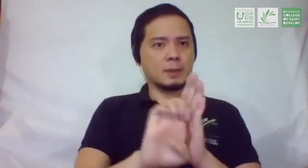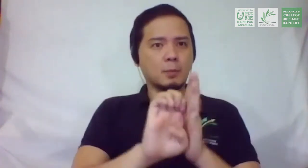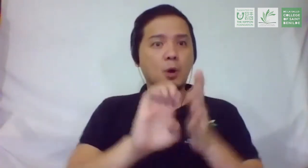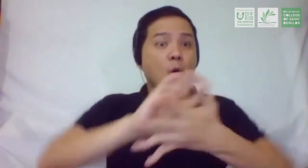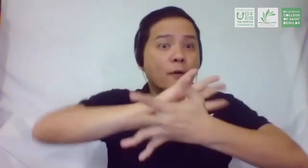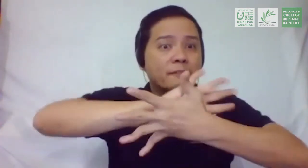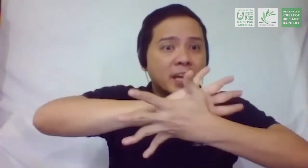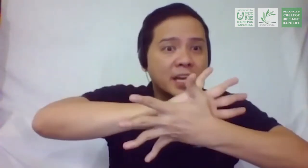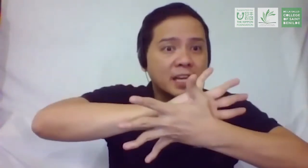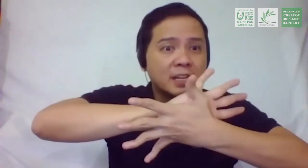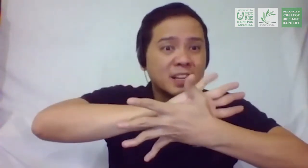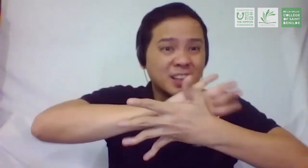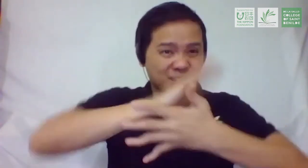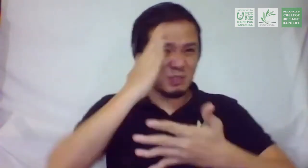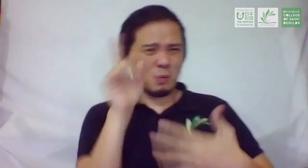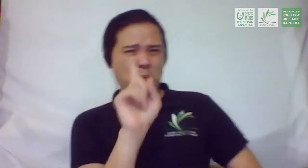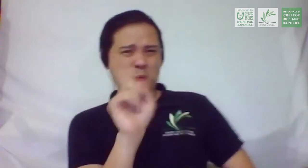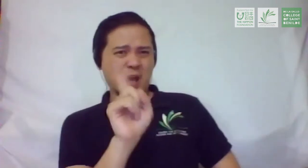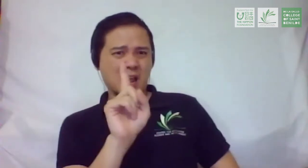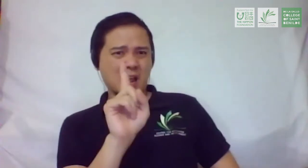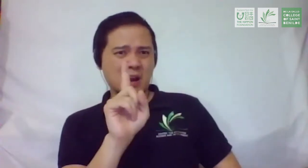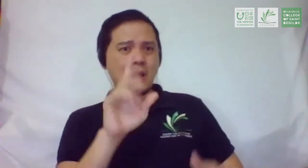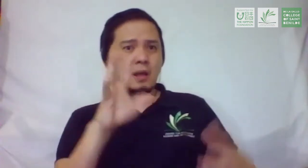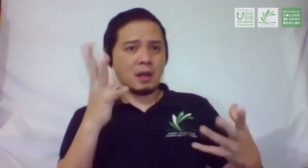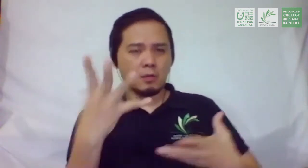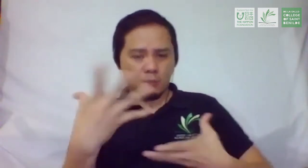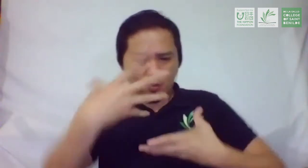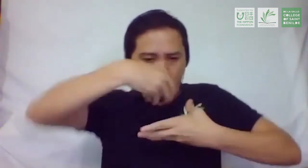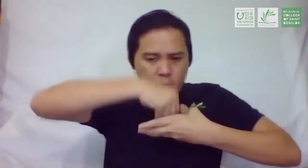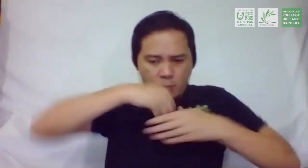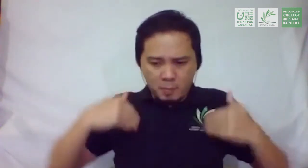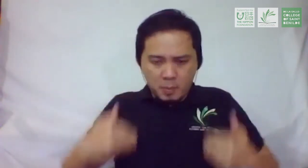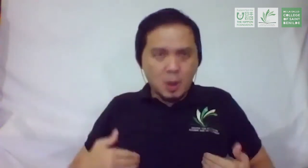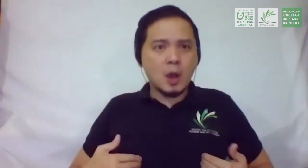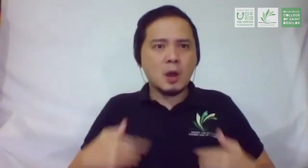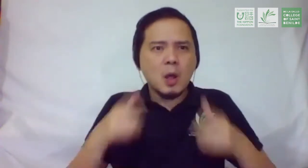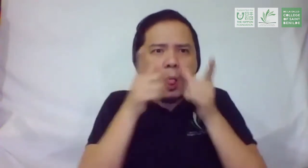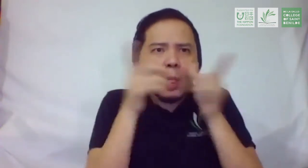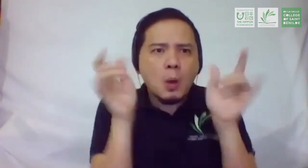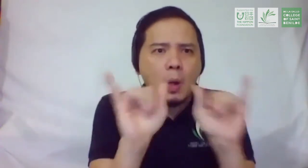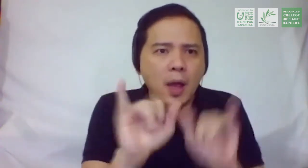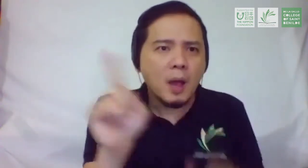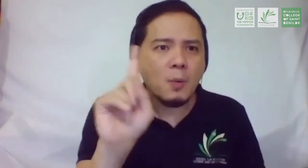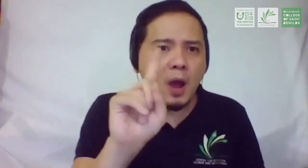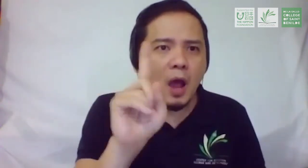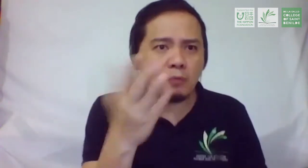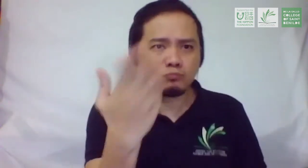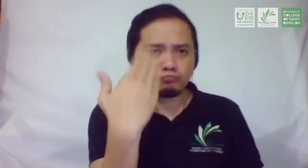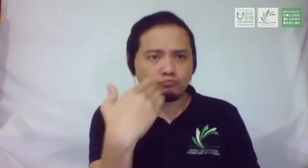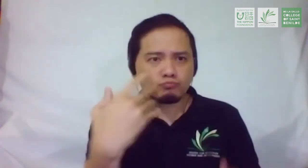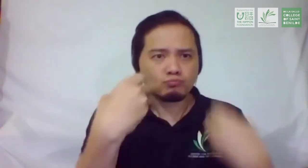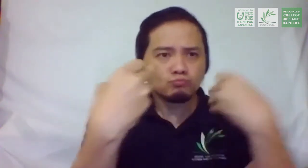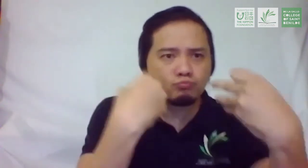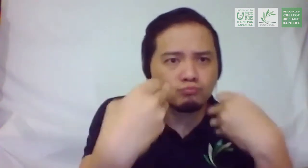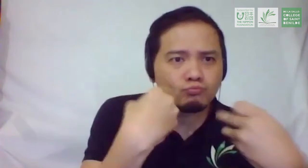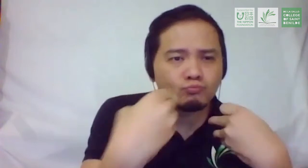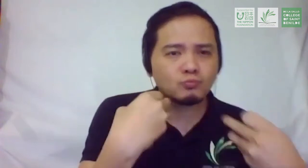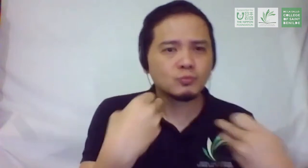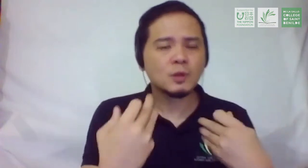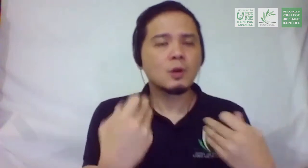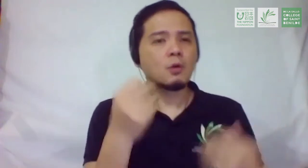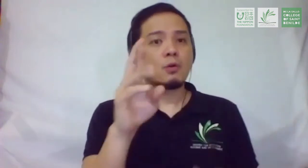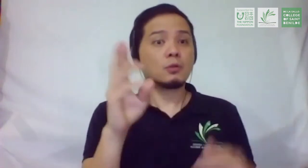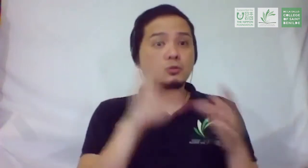is COVID-19? What are the symptoms of this? And you go into much more detail. Or you have like